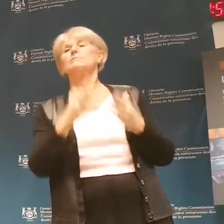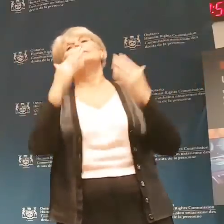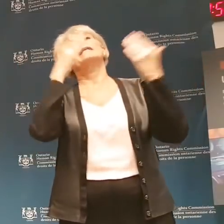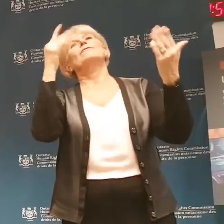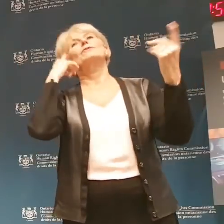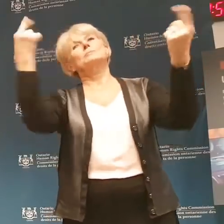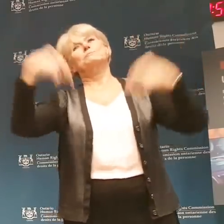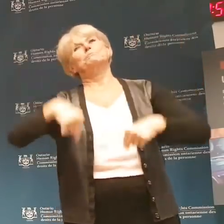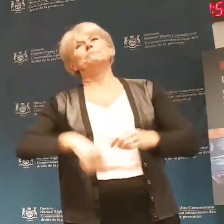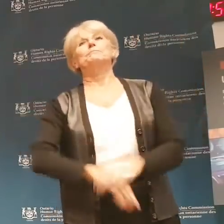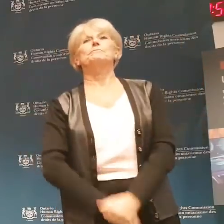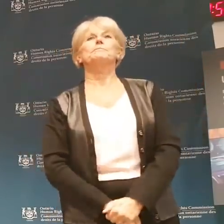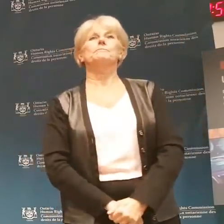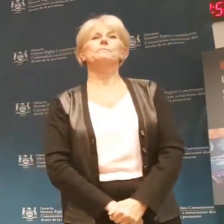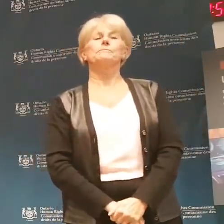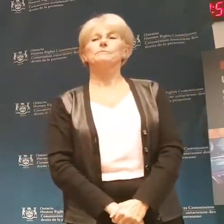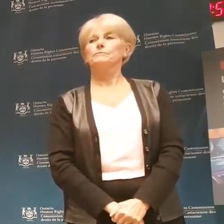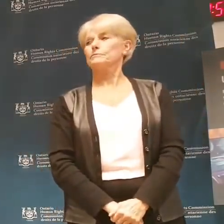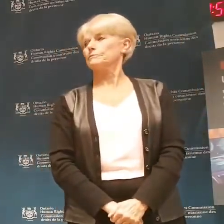for joining us.